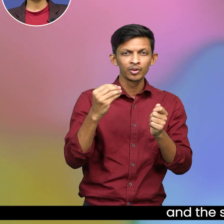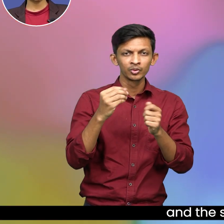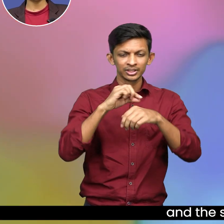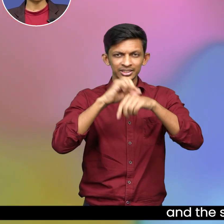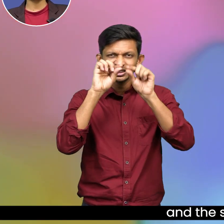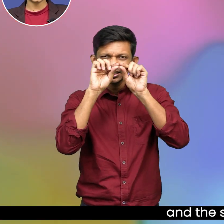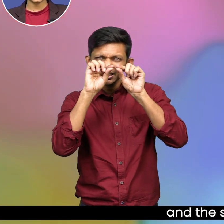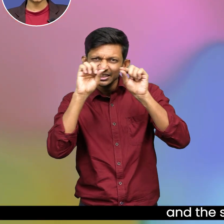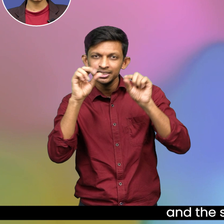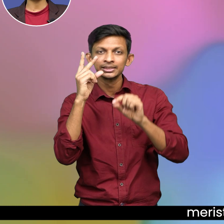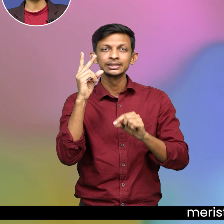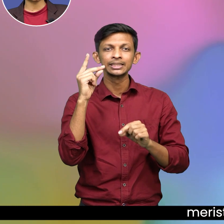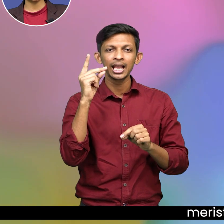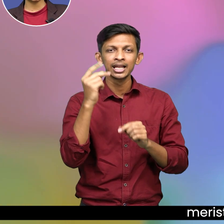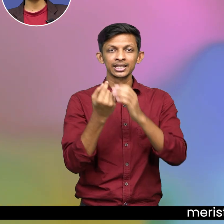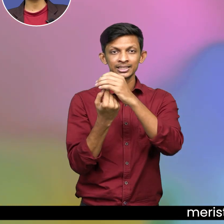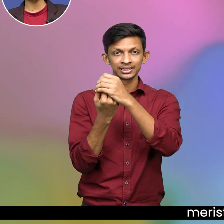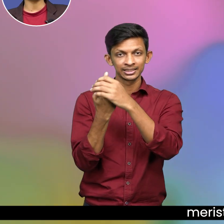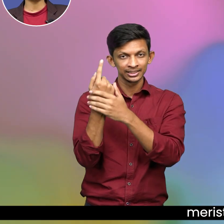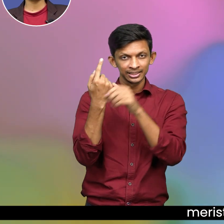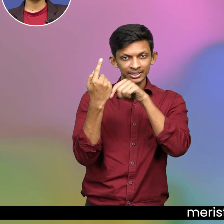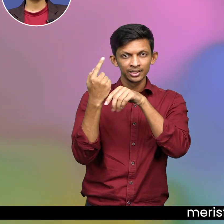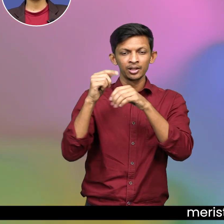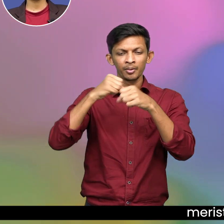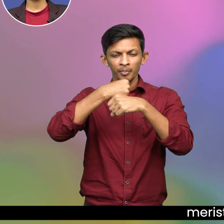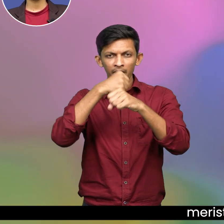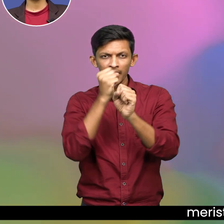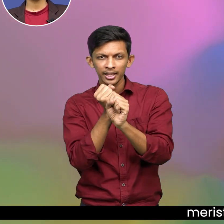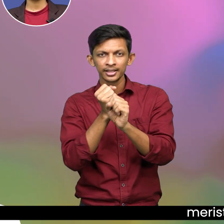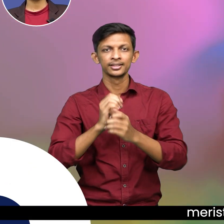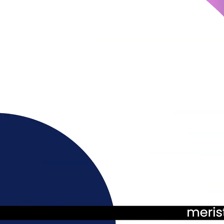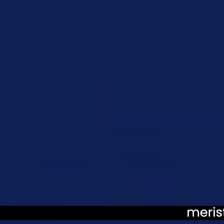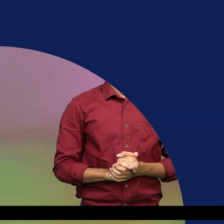and a strip of secondary meristem is formed.